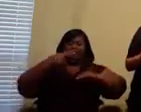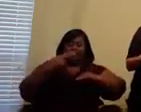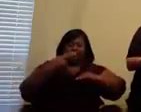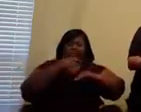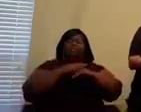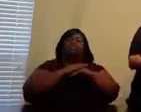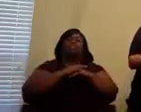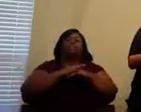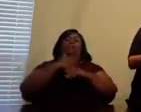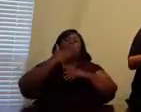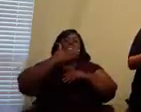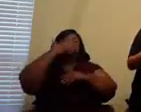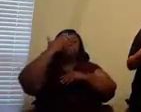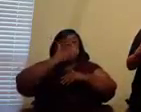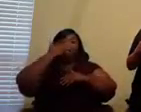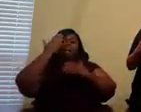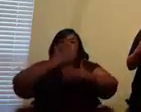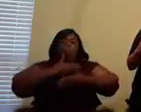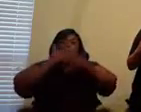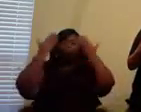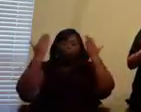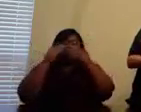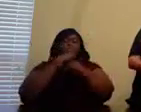remove odor. It helps to,